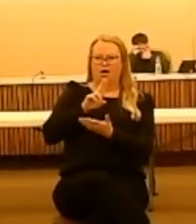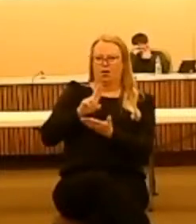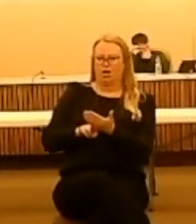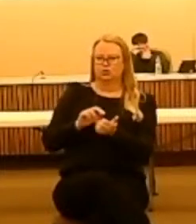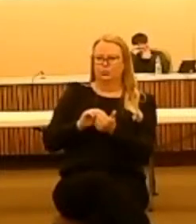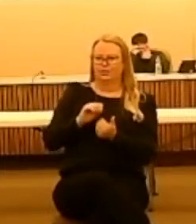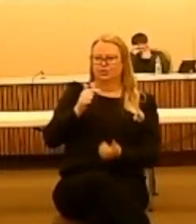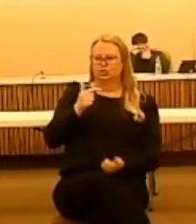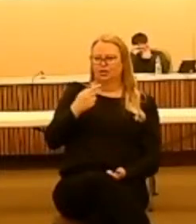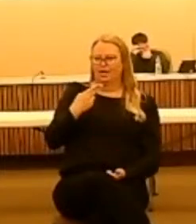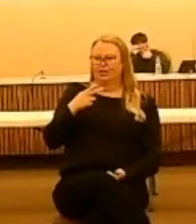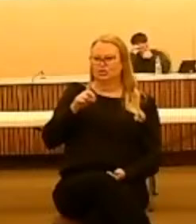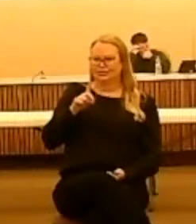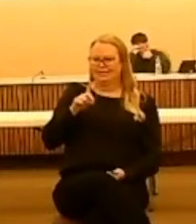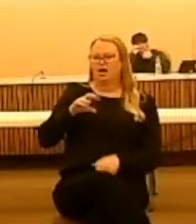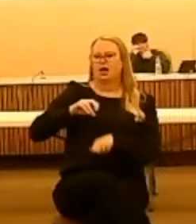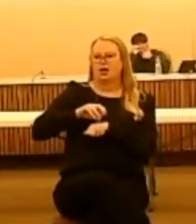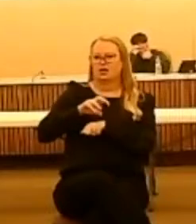Consulting Services, Inc.